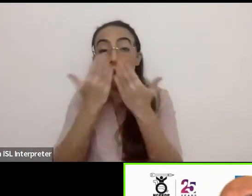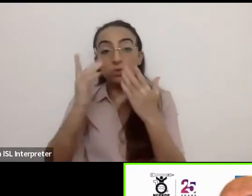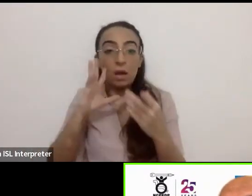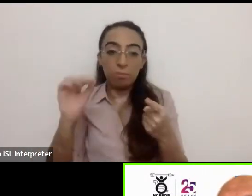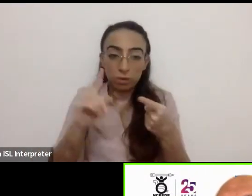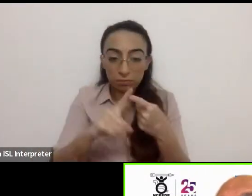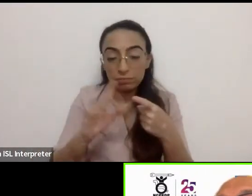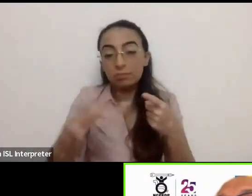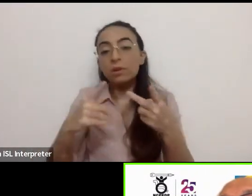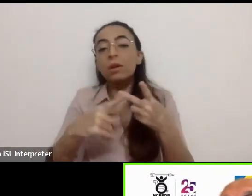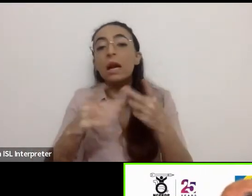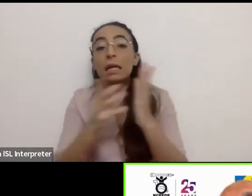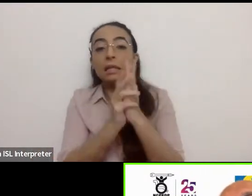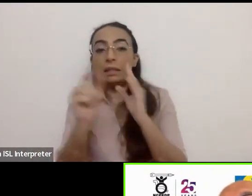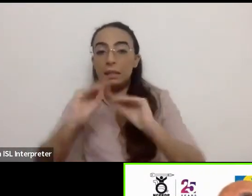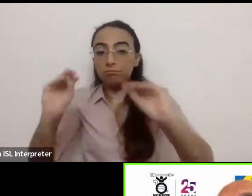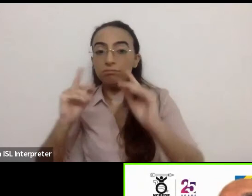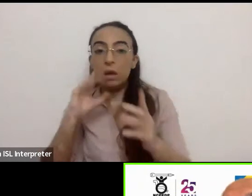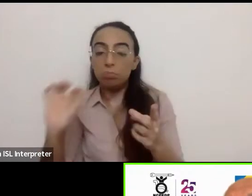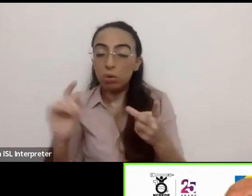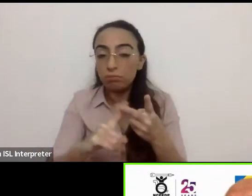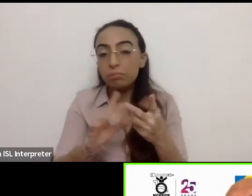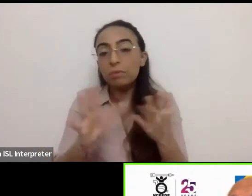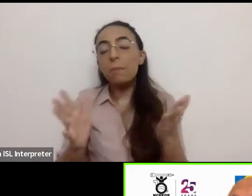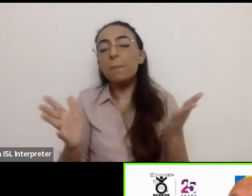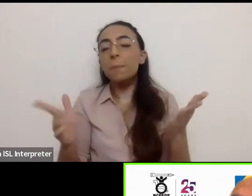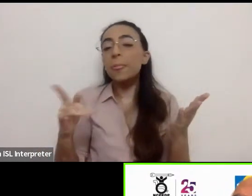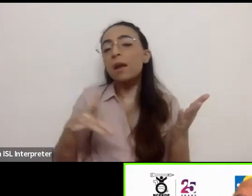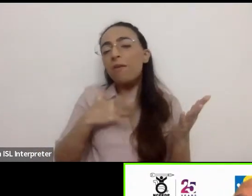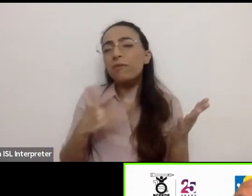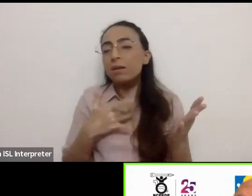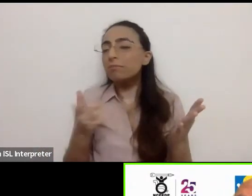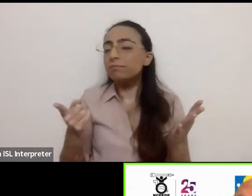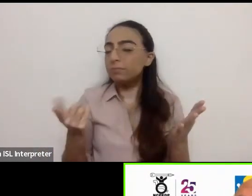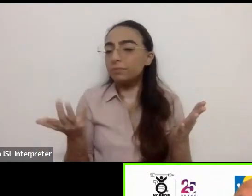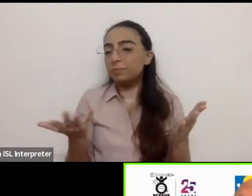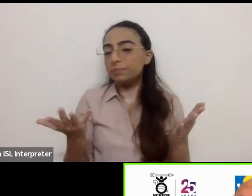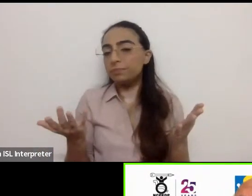them, getting the right skills. Do you think,